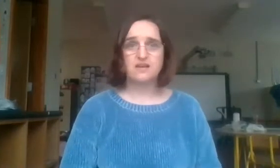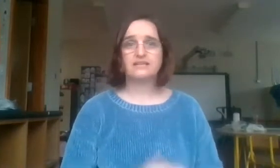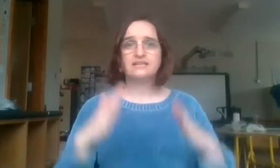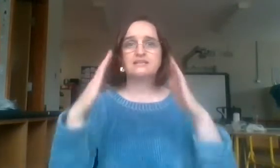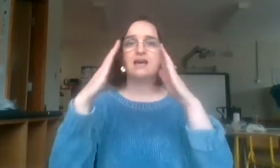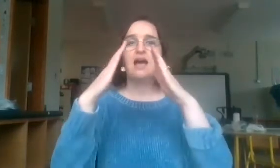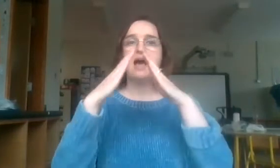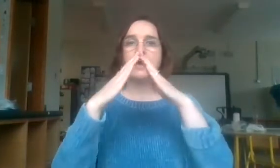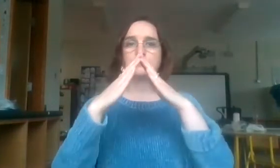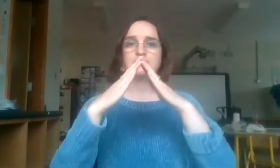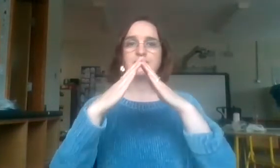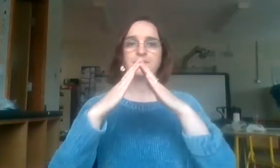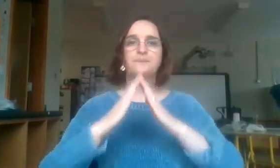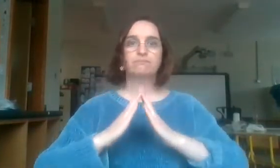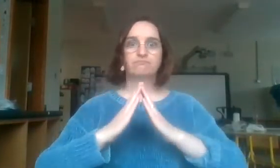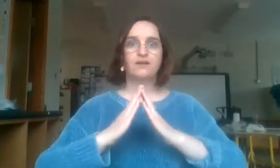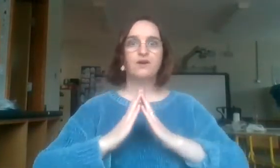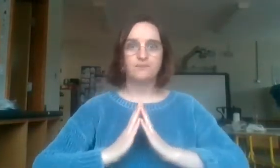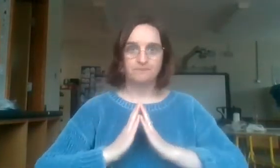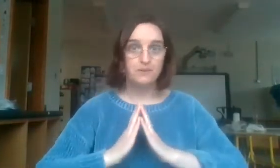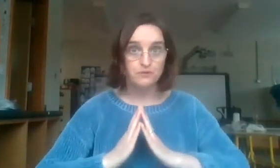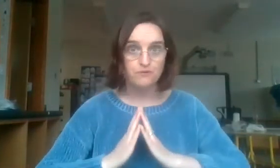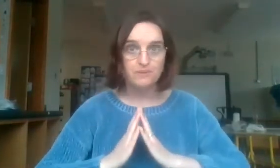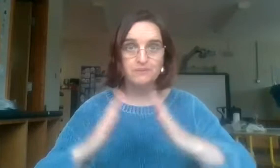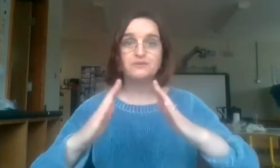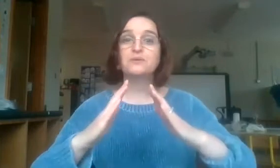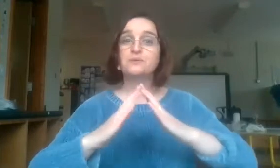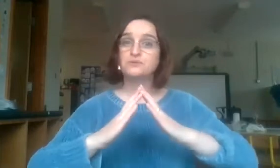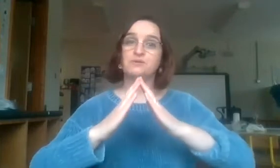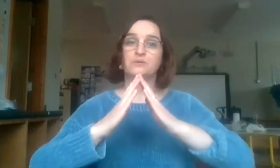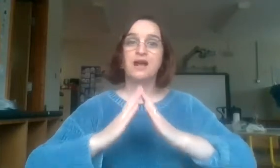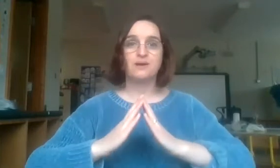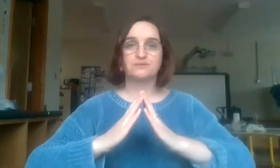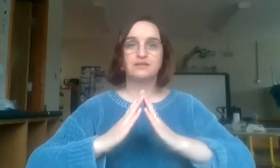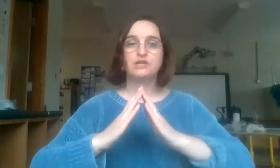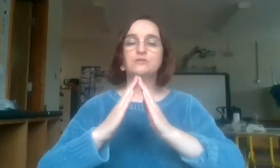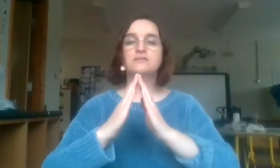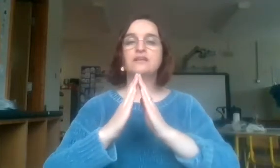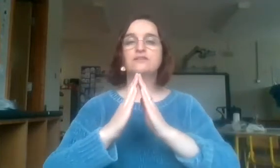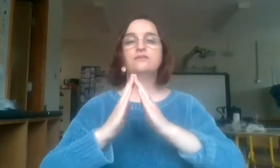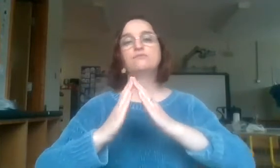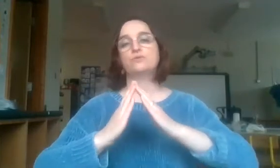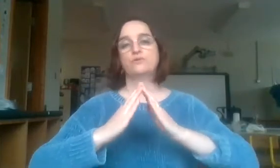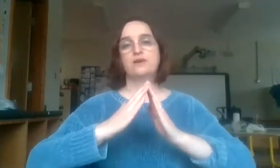sign is house. I was covering my mouth there, so I go down lower. House. So it's like the roof of a